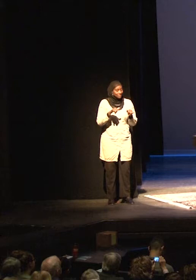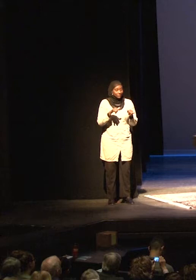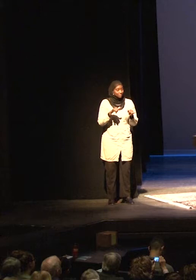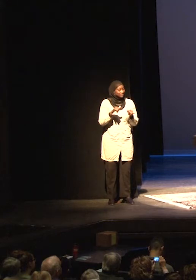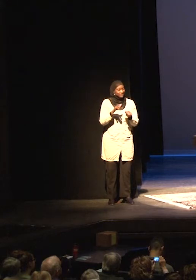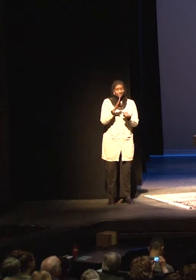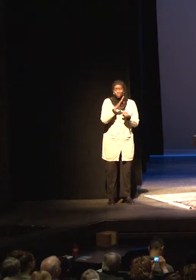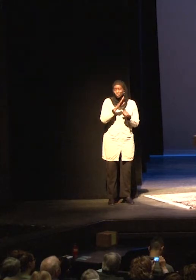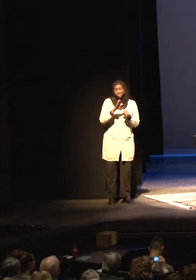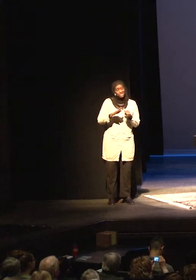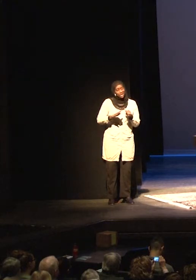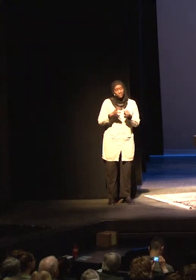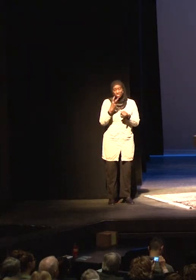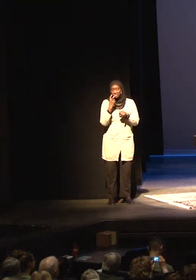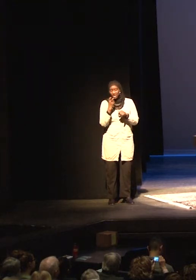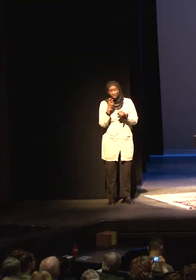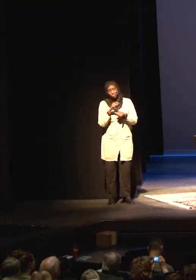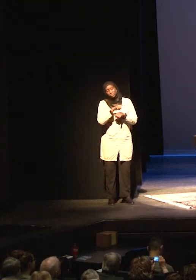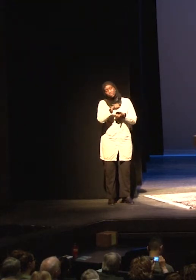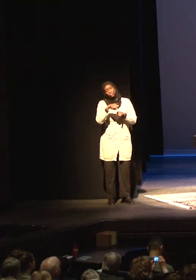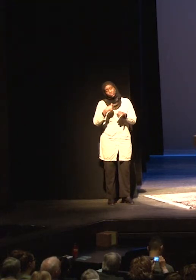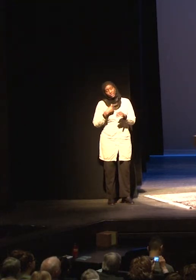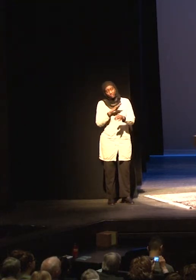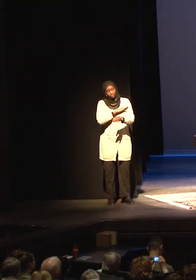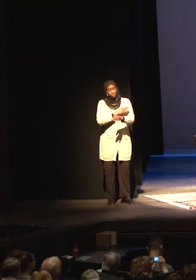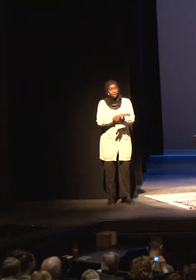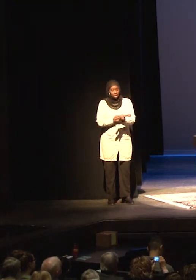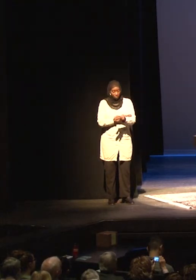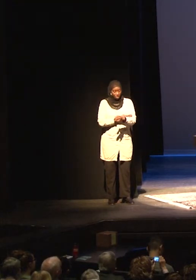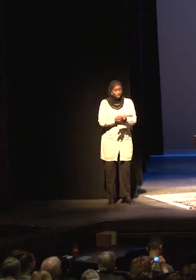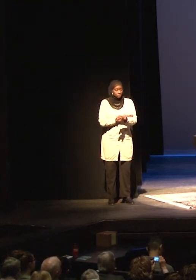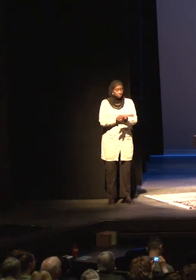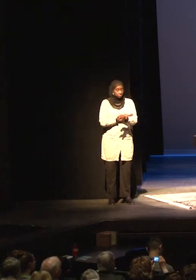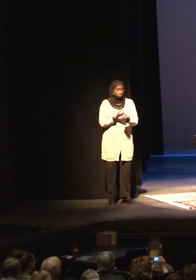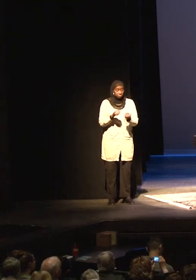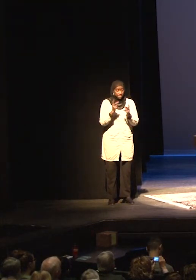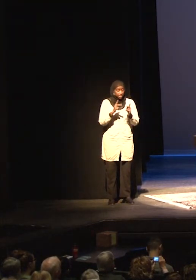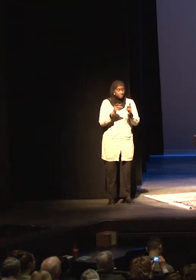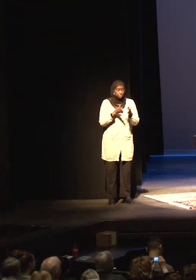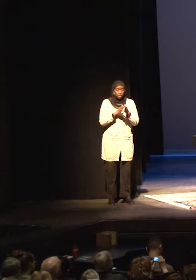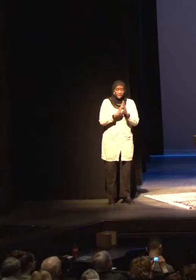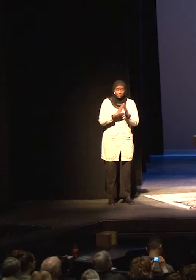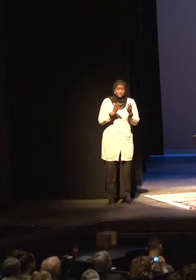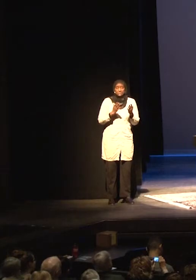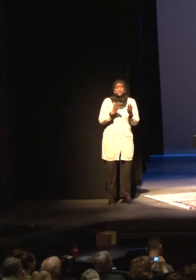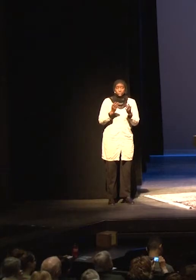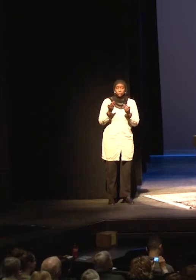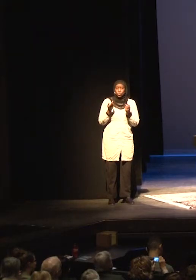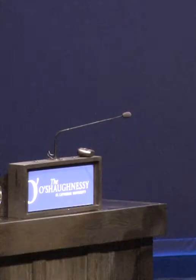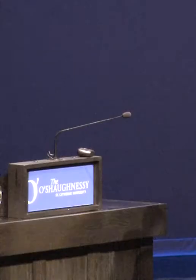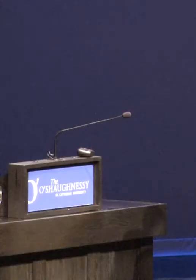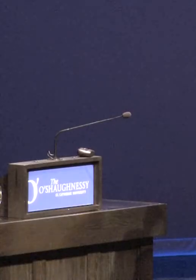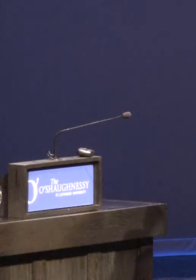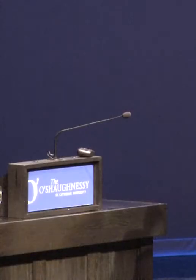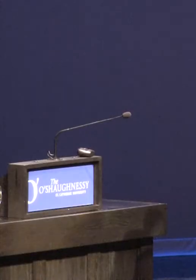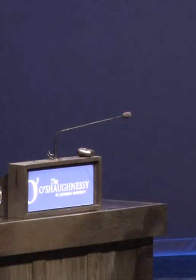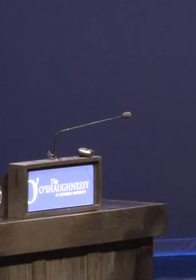power of your voice. People ask me, what should we do now? And this is my